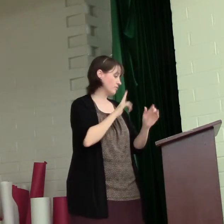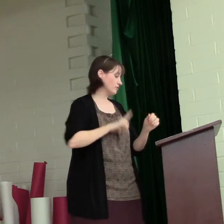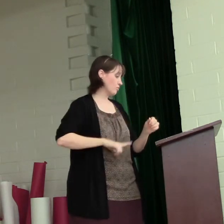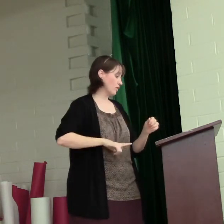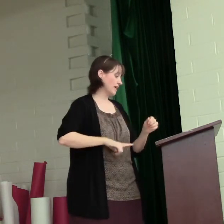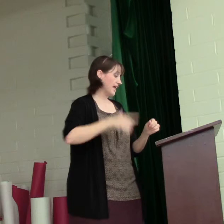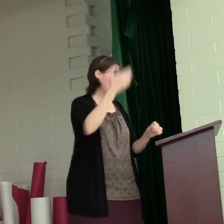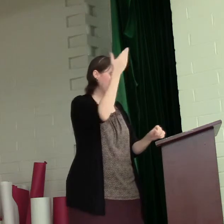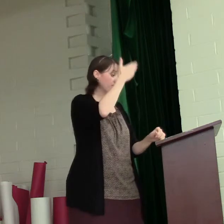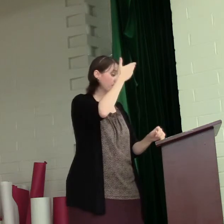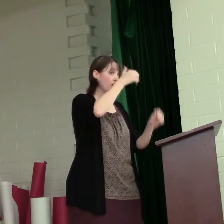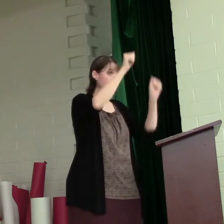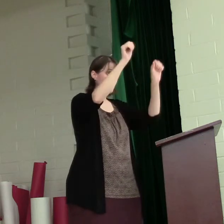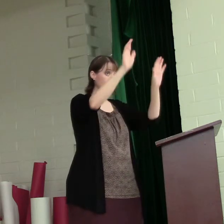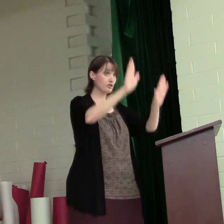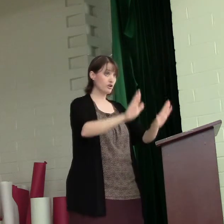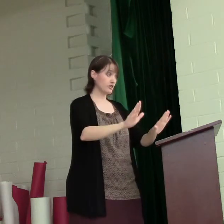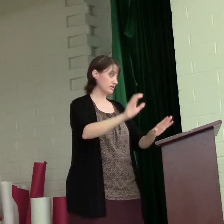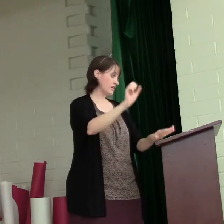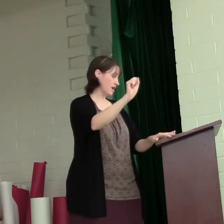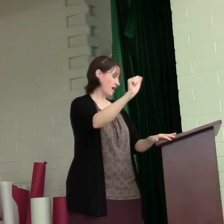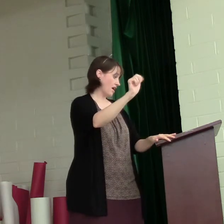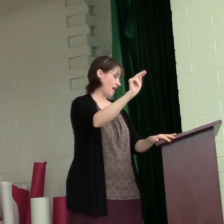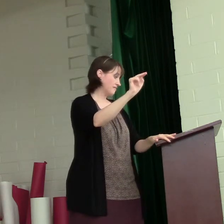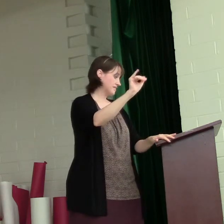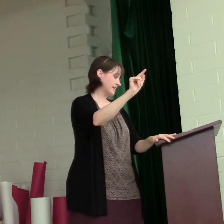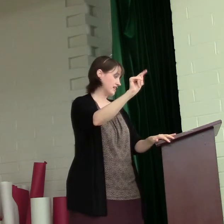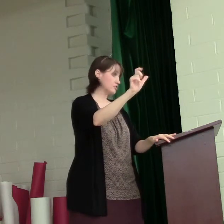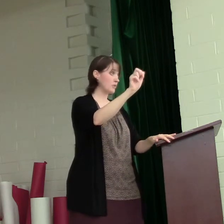the Lord in front of the curtain of the sanctuary.